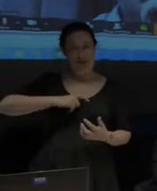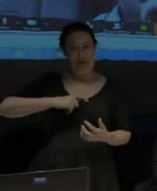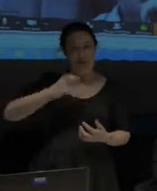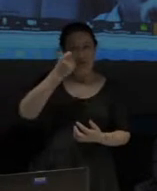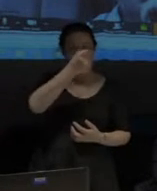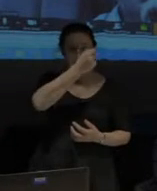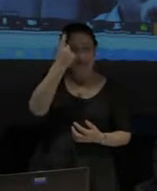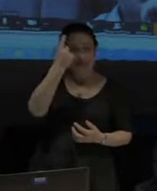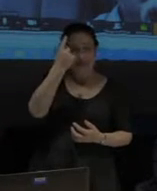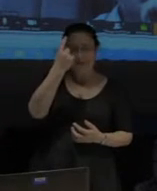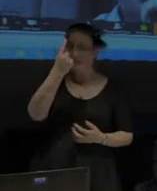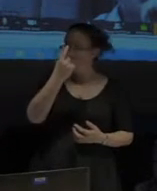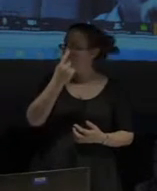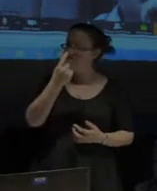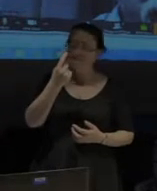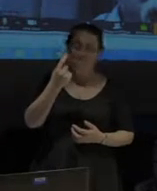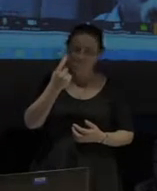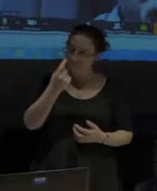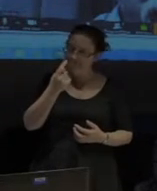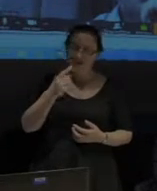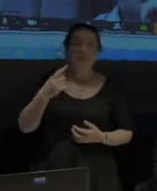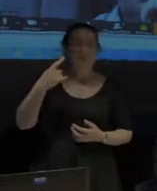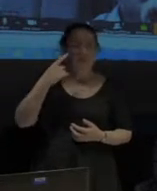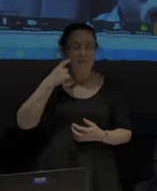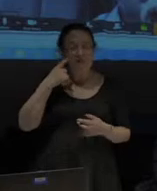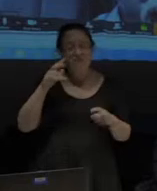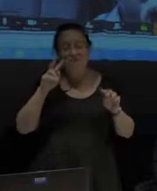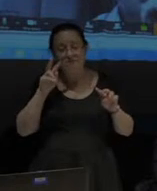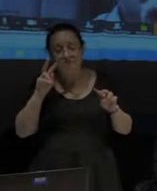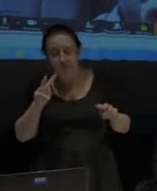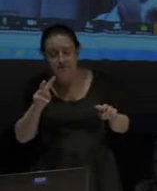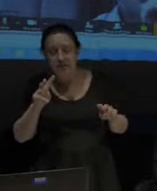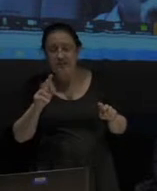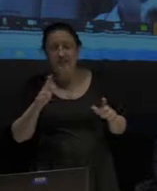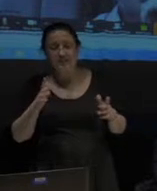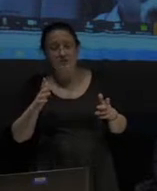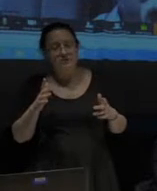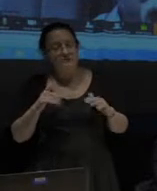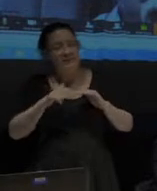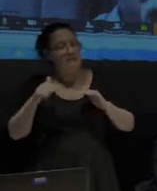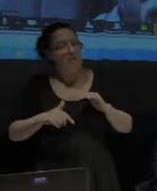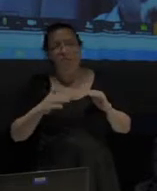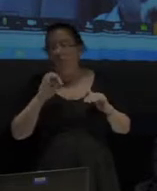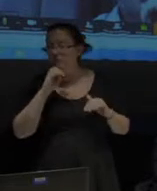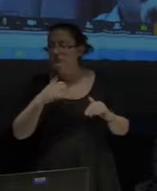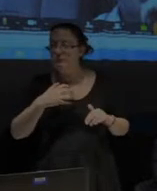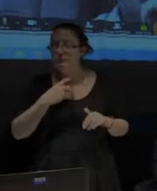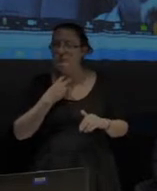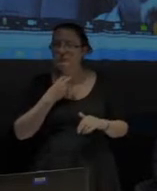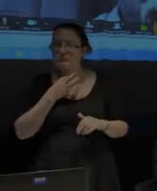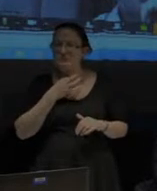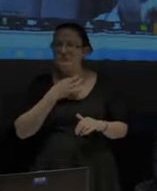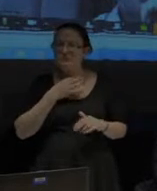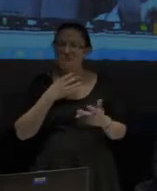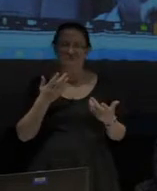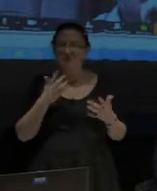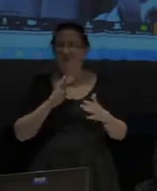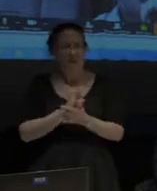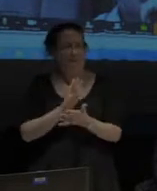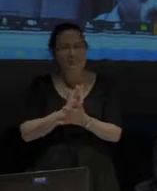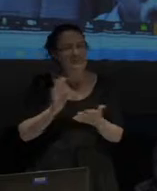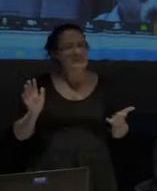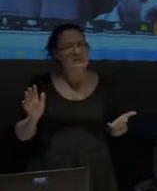then you would be disappointed, I think. So there's we know where we want to get to, we're keen to get there, but we still